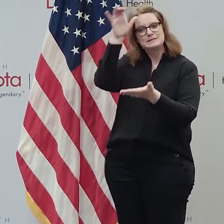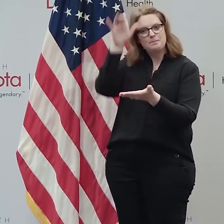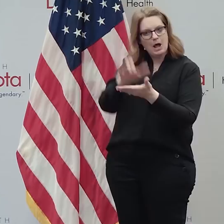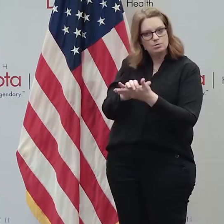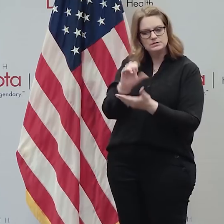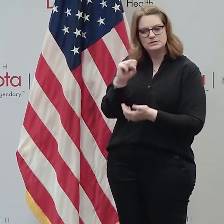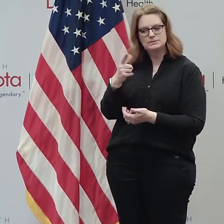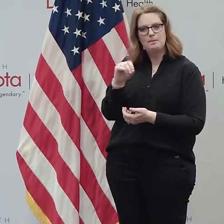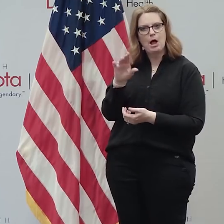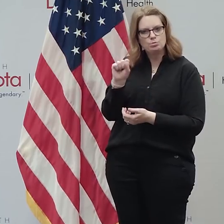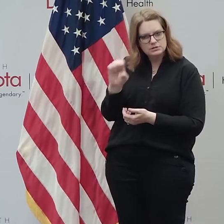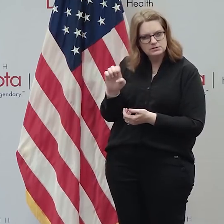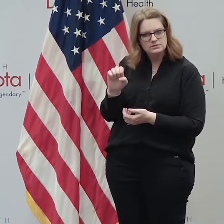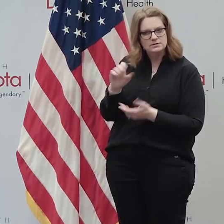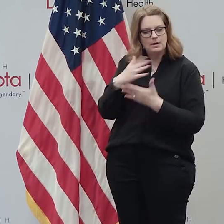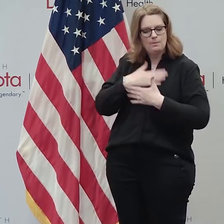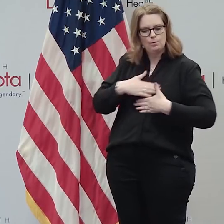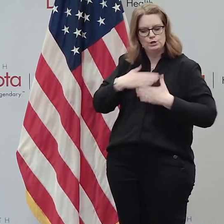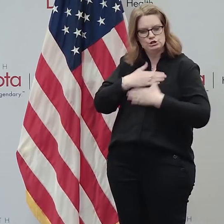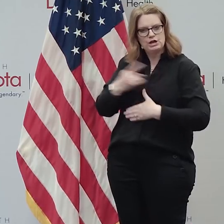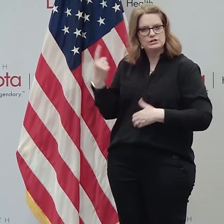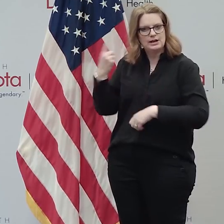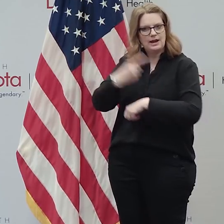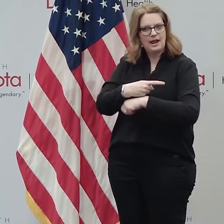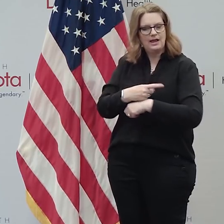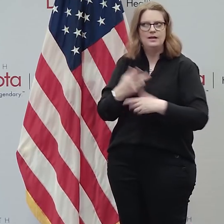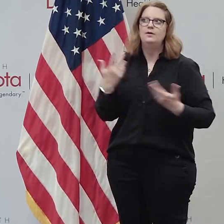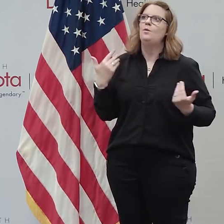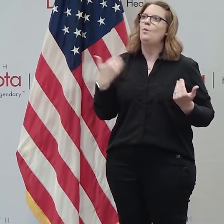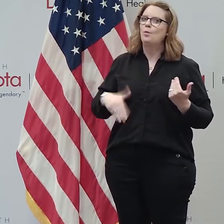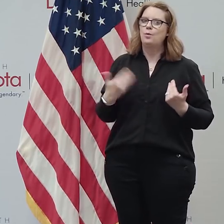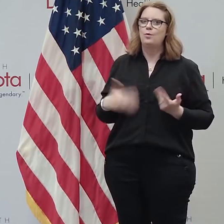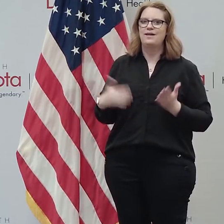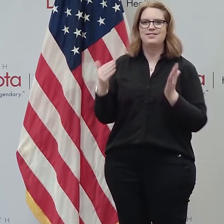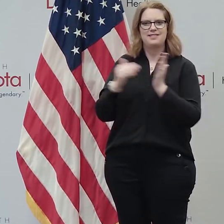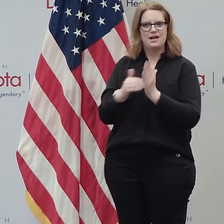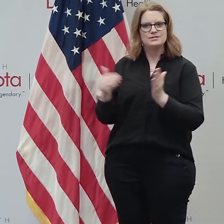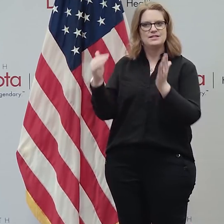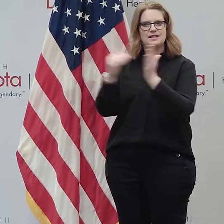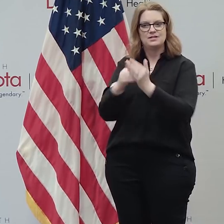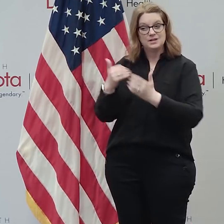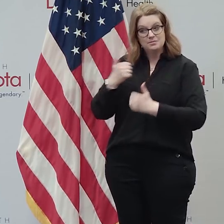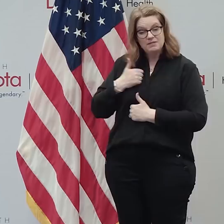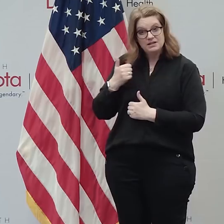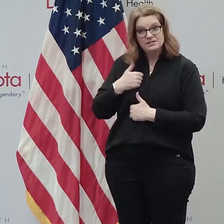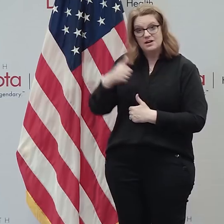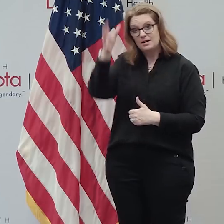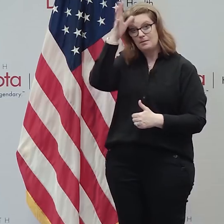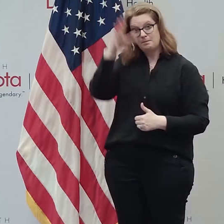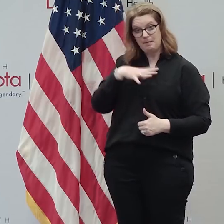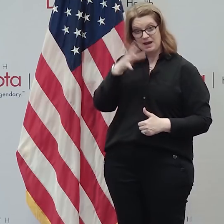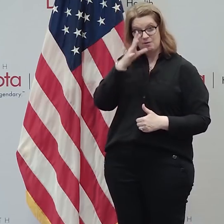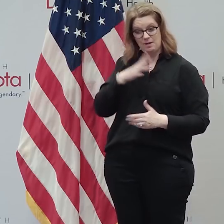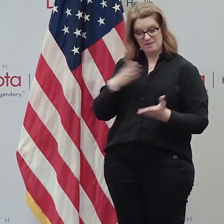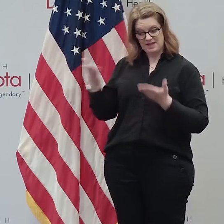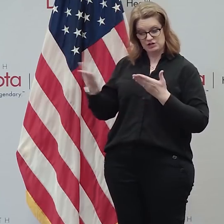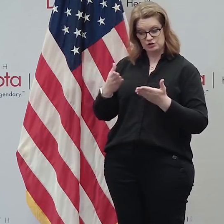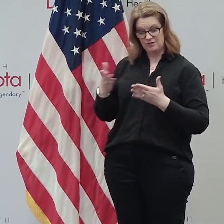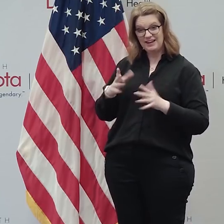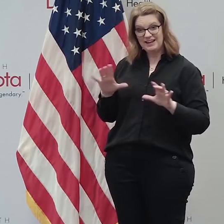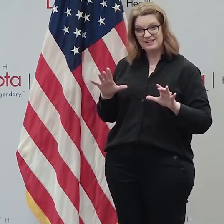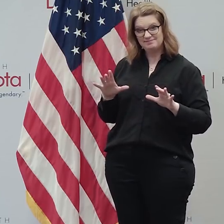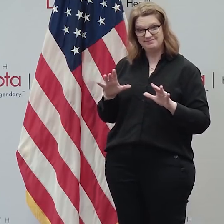Day. And as we think about the thousands and thousands of military members that are serving in active duty here in North